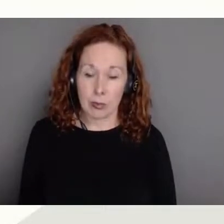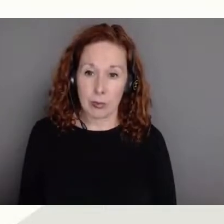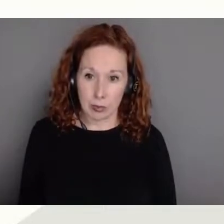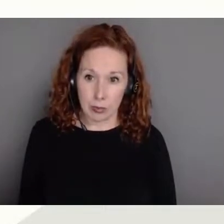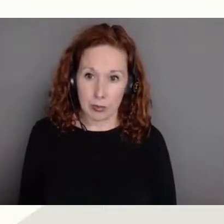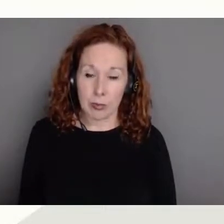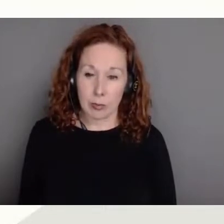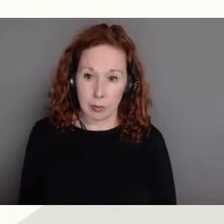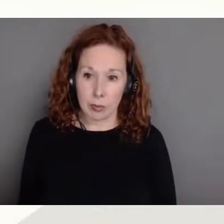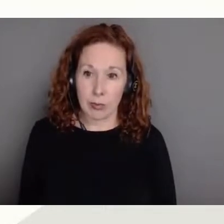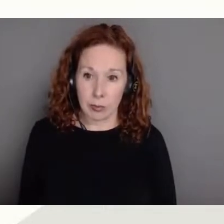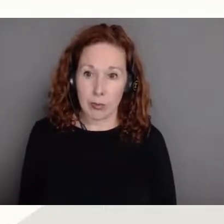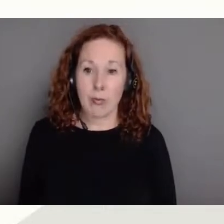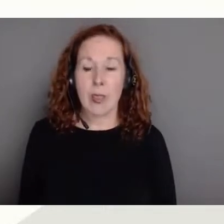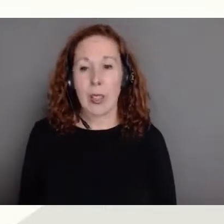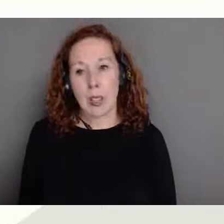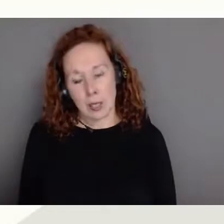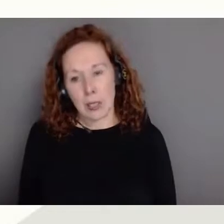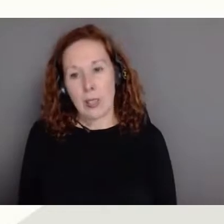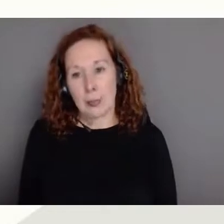as well, not just the hard moments, but